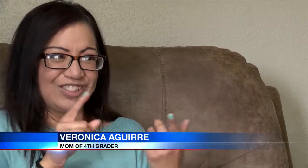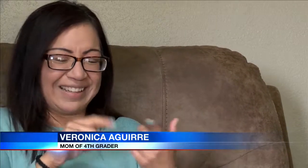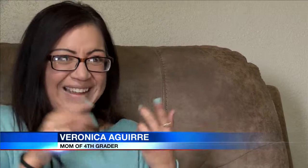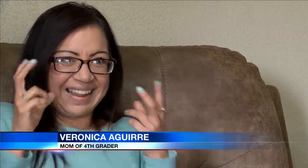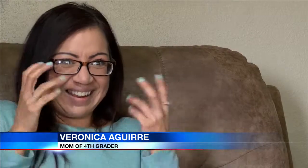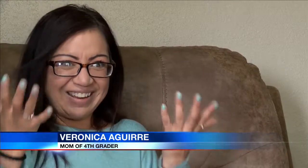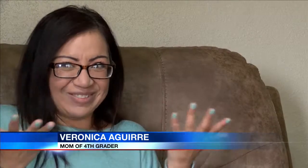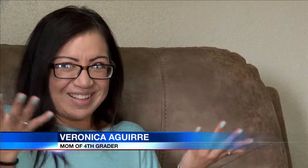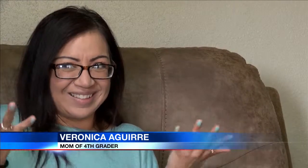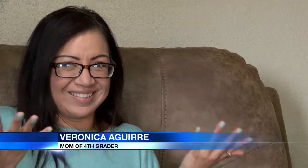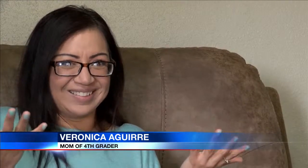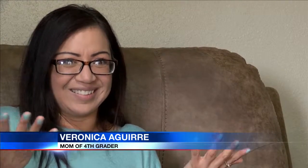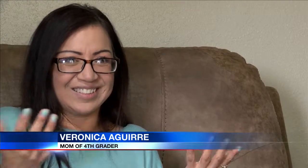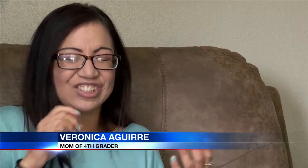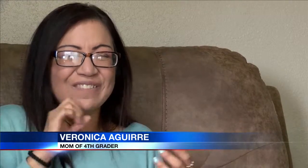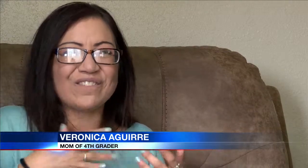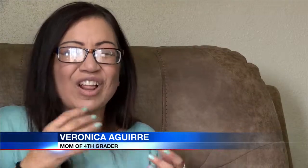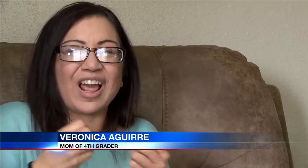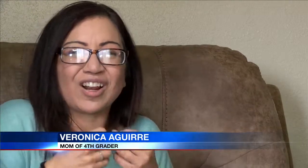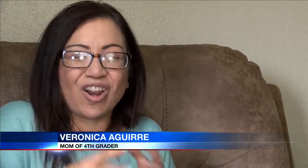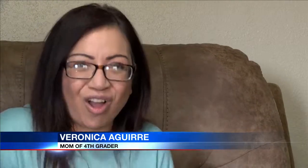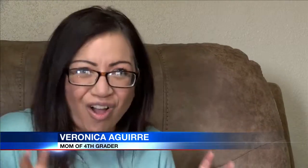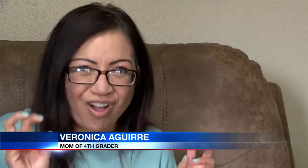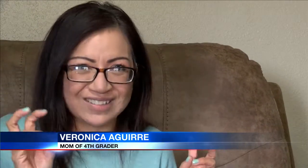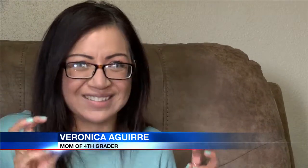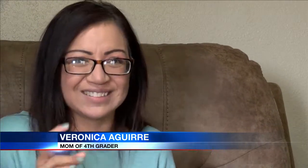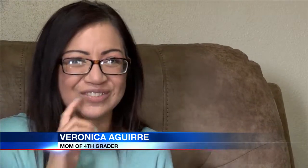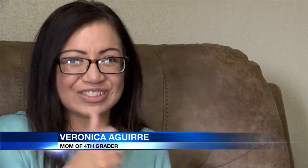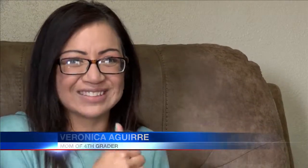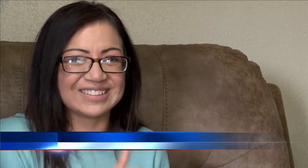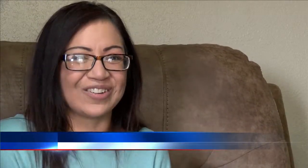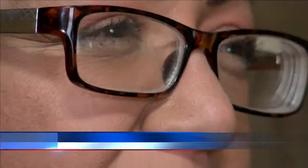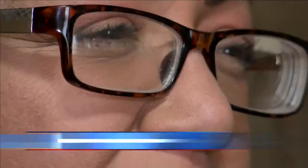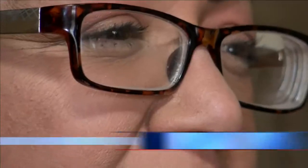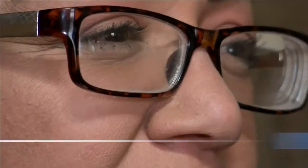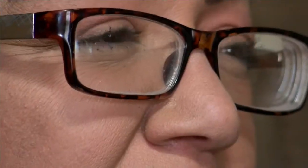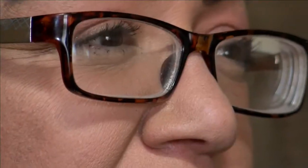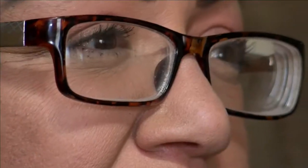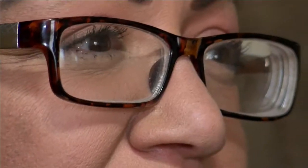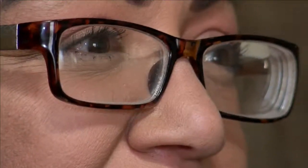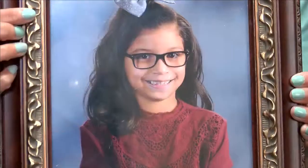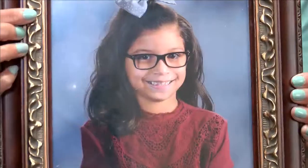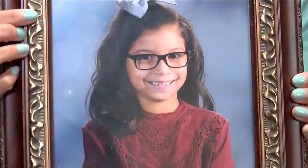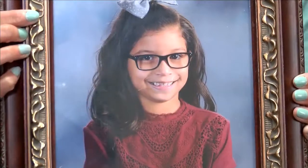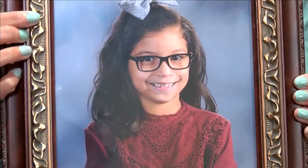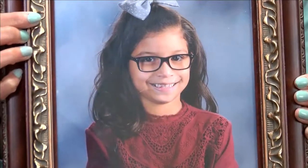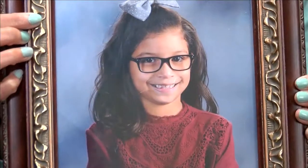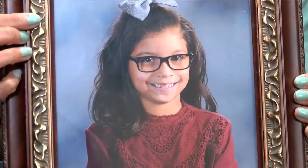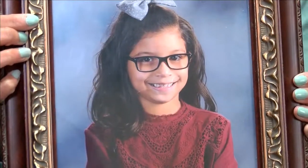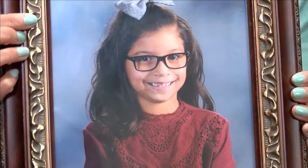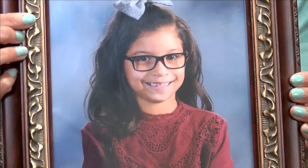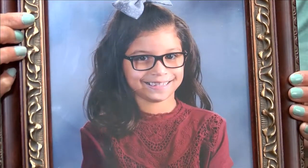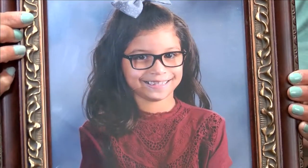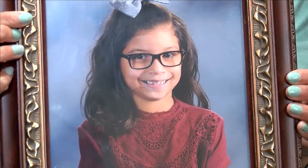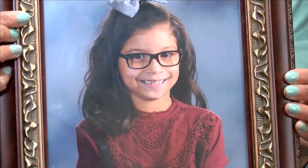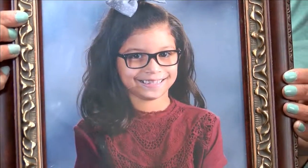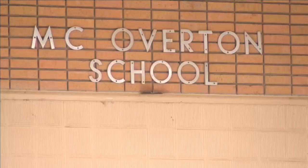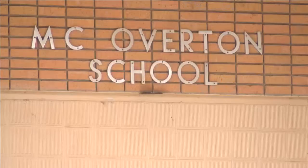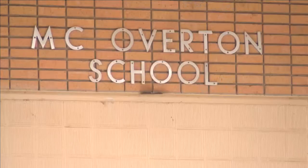to sub, and she can't hear what's being said, and so she felt lost. Veronica and her nine-year-old daughter, Chloe, are both deaf. Chloe